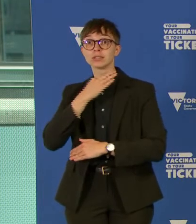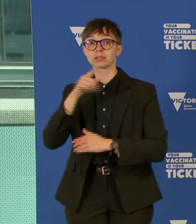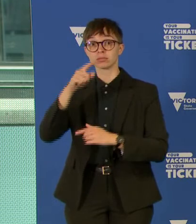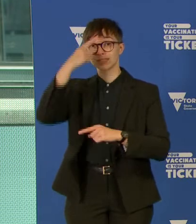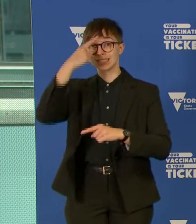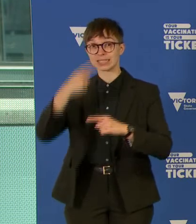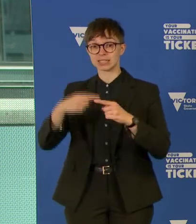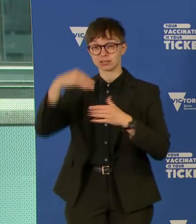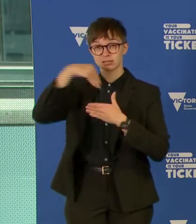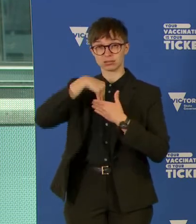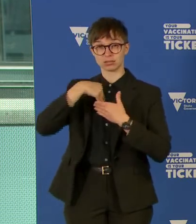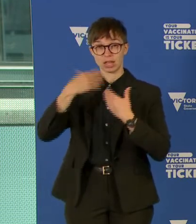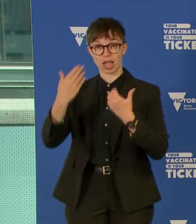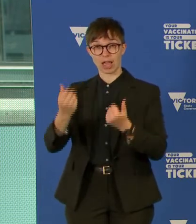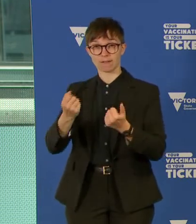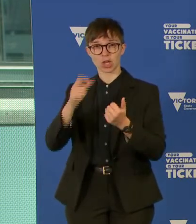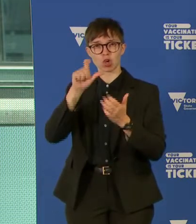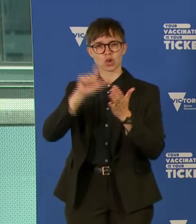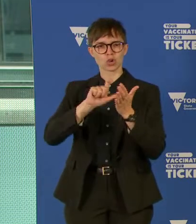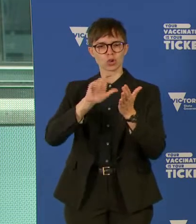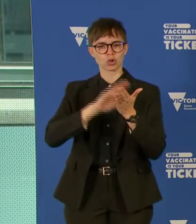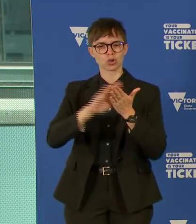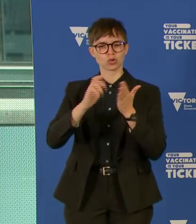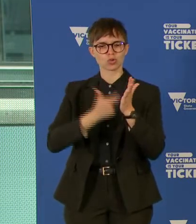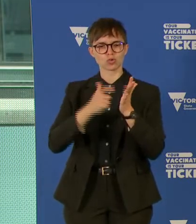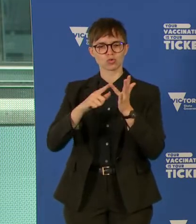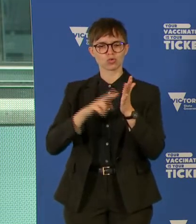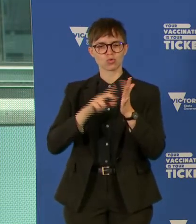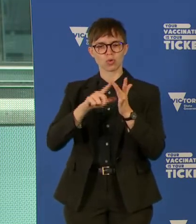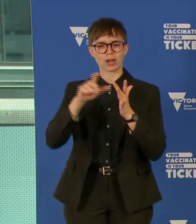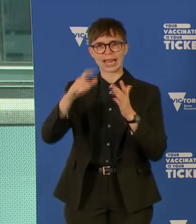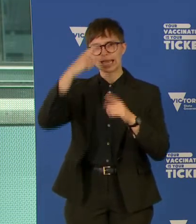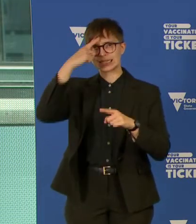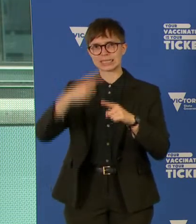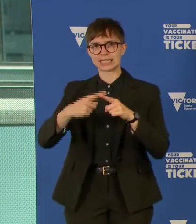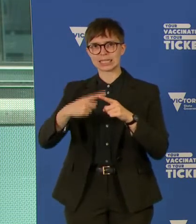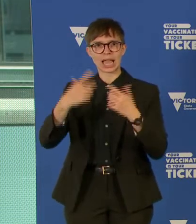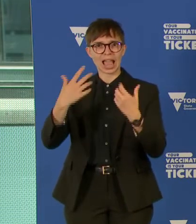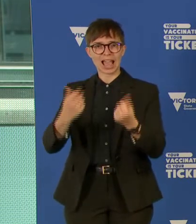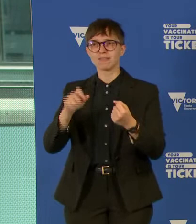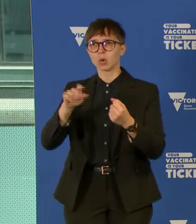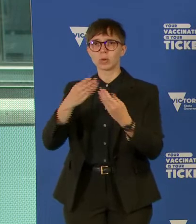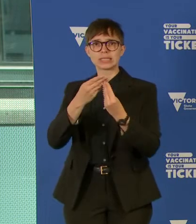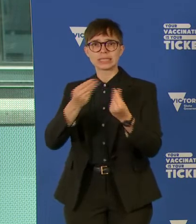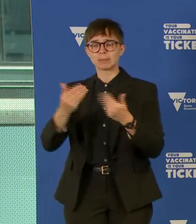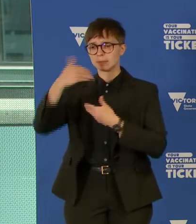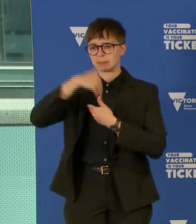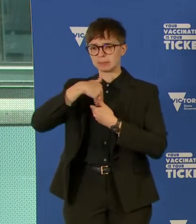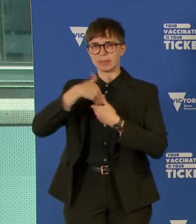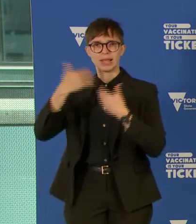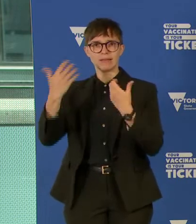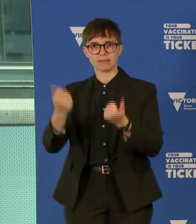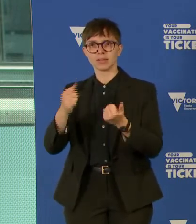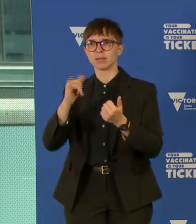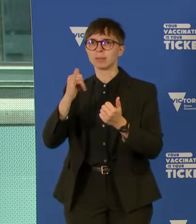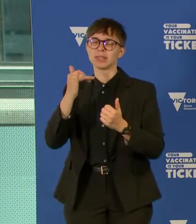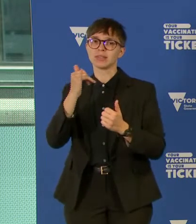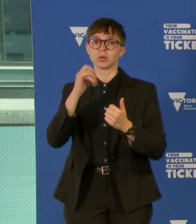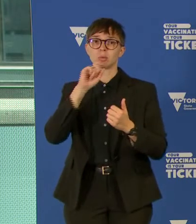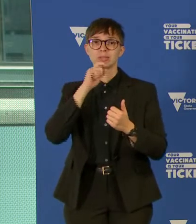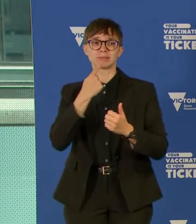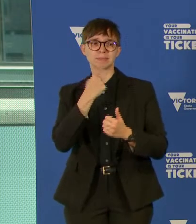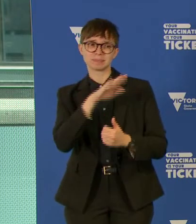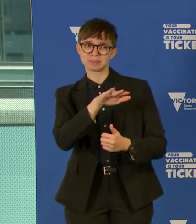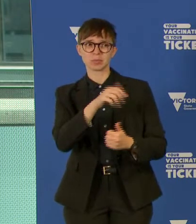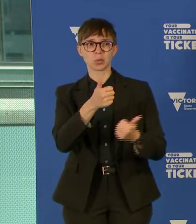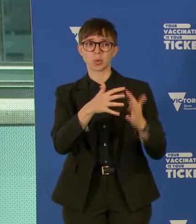that'll be a really big part of protecting them from serious illness. But if you're meeting with someone who might fall into that category,